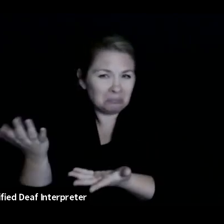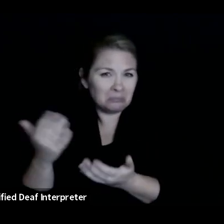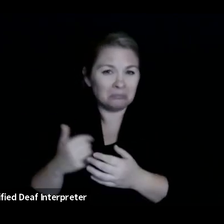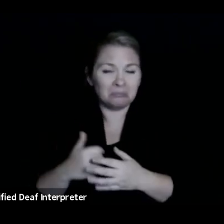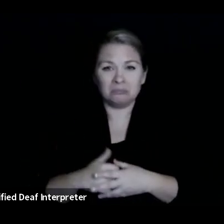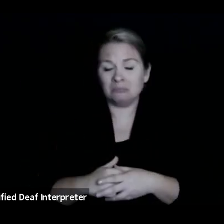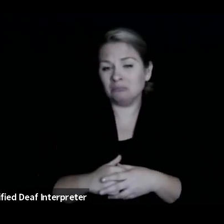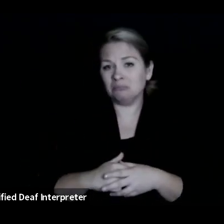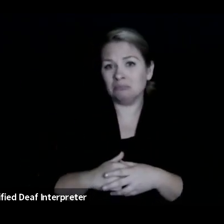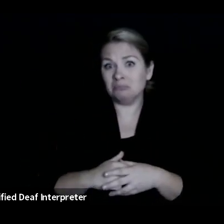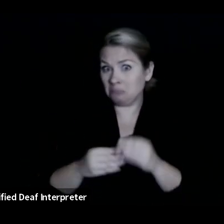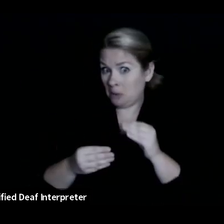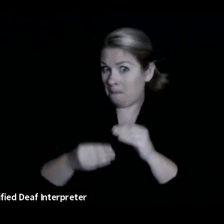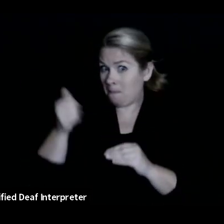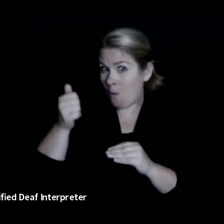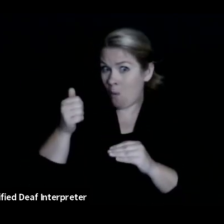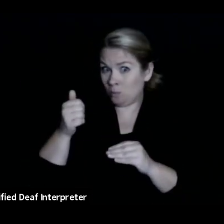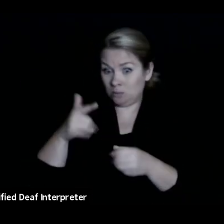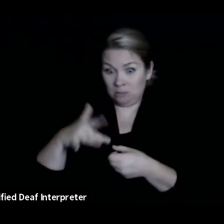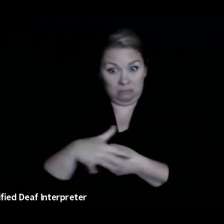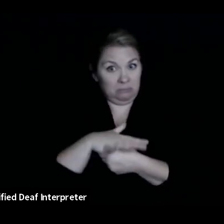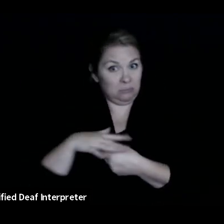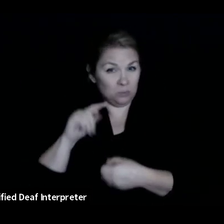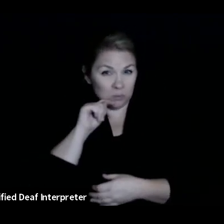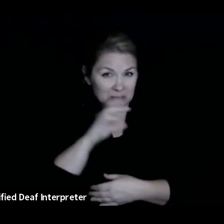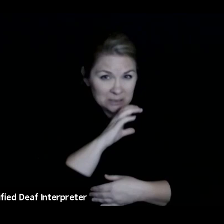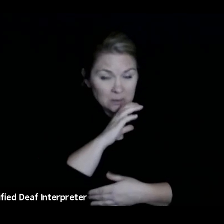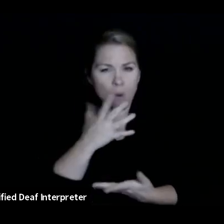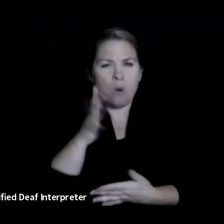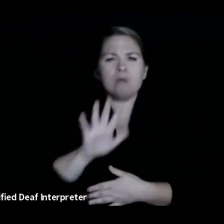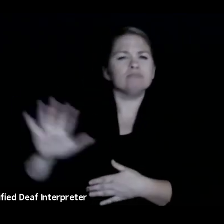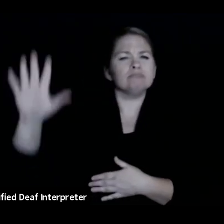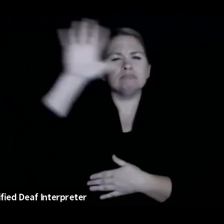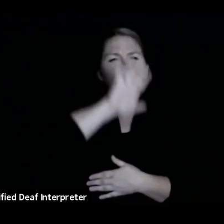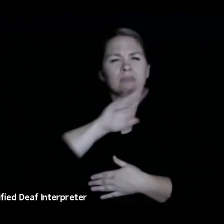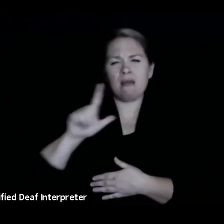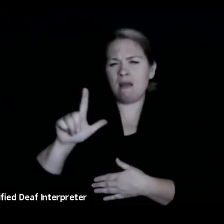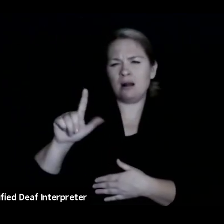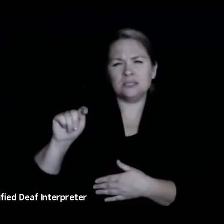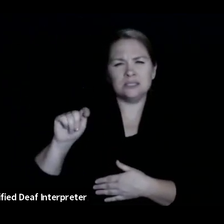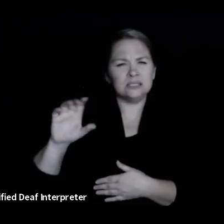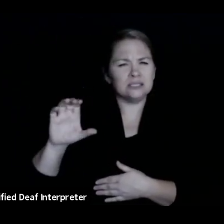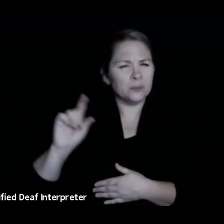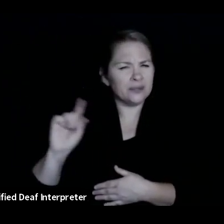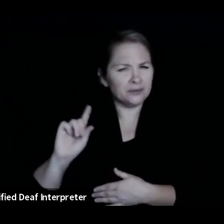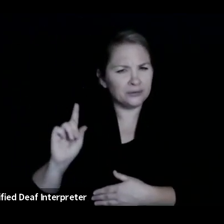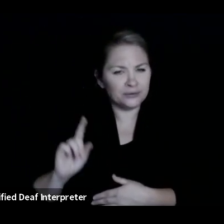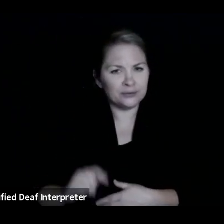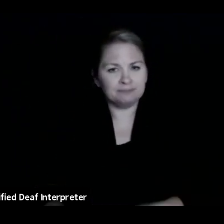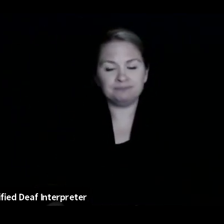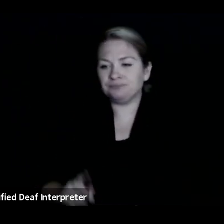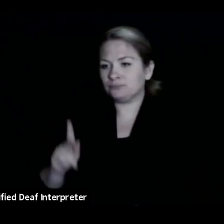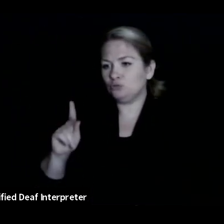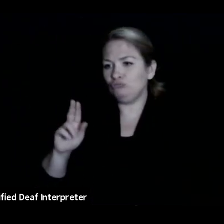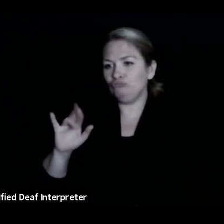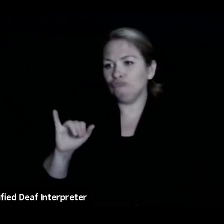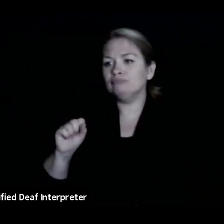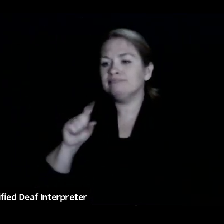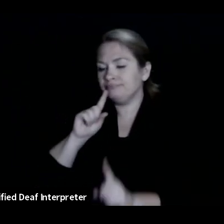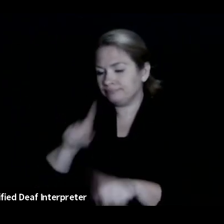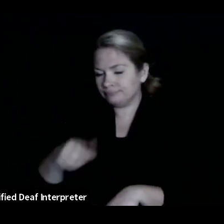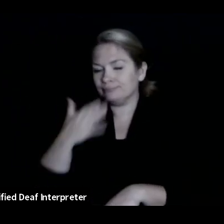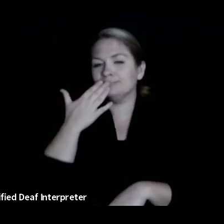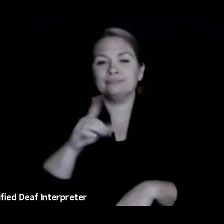So good question, Jeremy. The increase in cases we've enjoyed and we've talked about